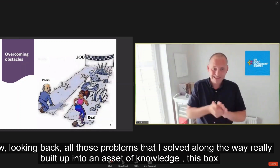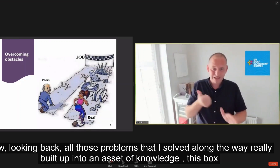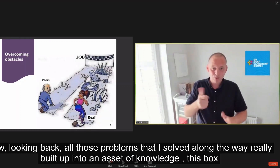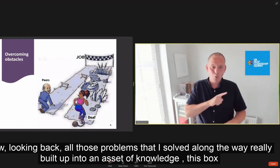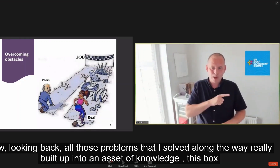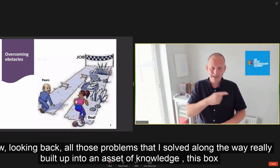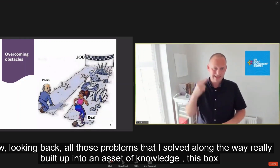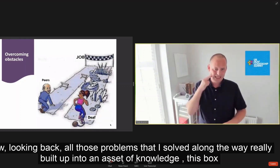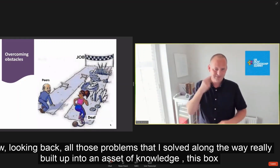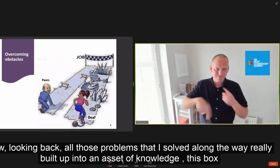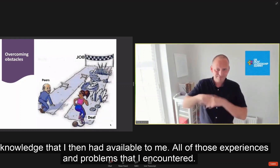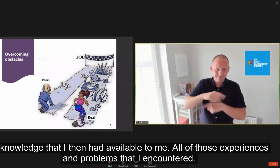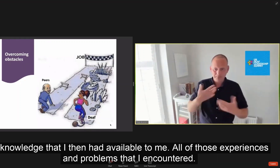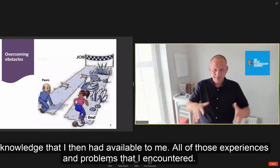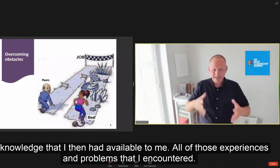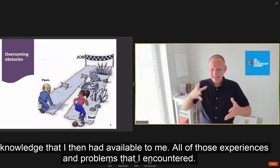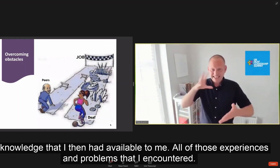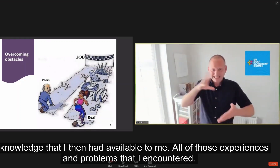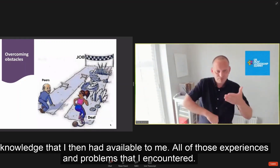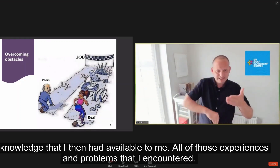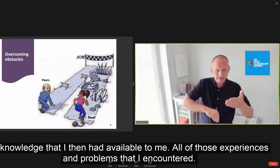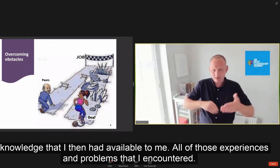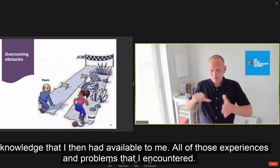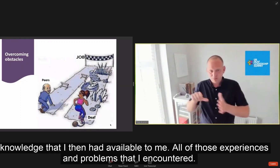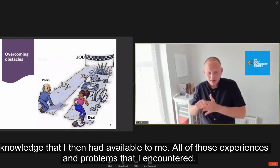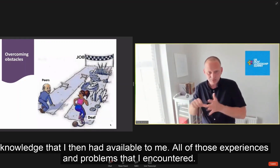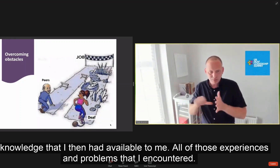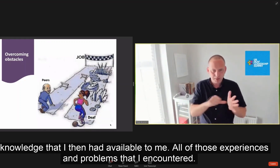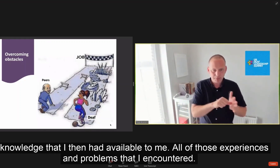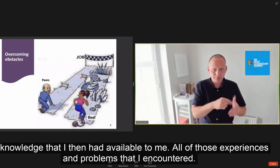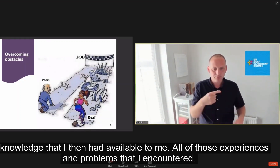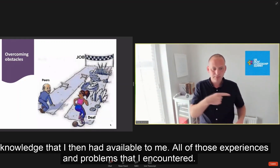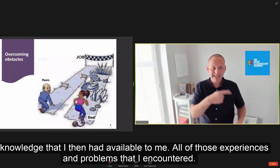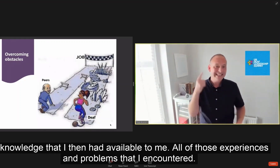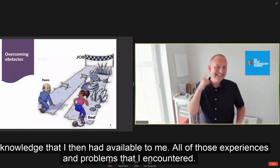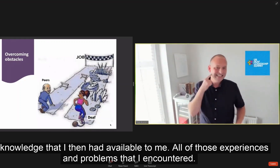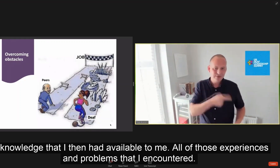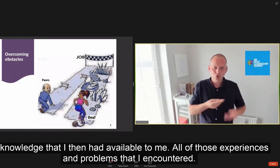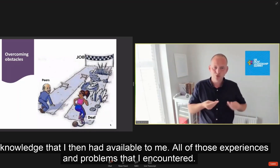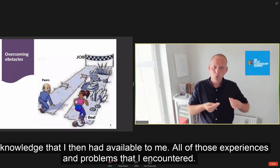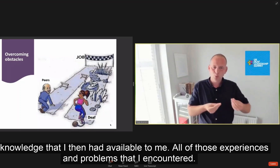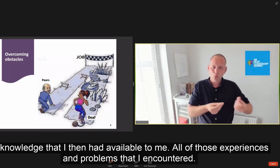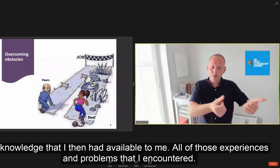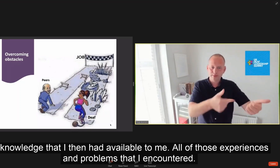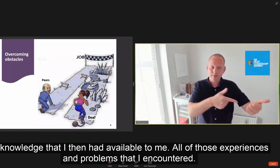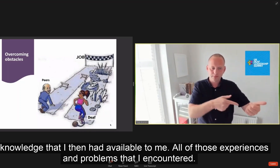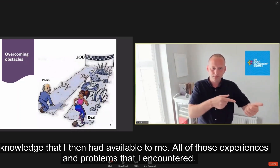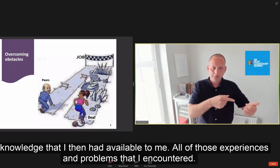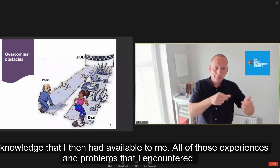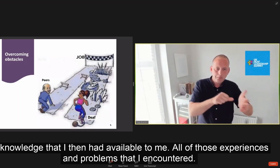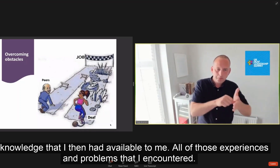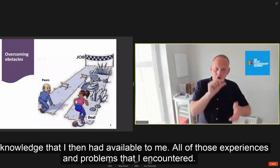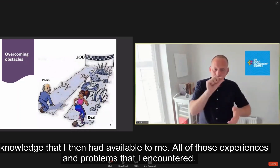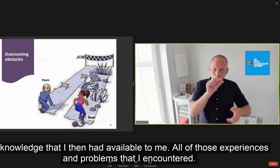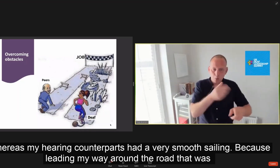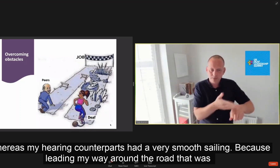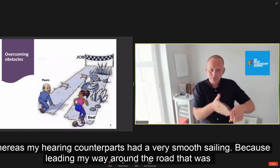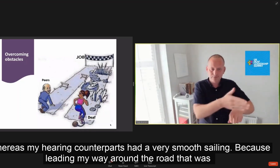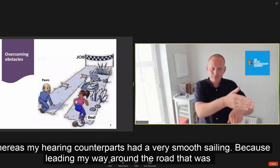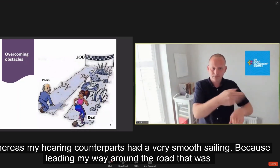this box of knowledge that I then had available to me. All of those experiences and problems that I'd encountered, where my hearing counterparts had